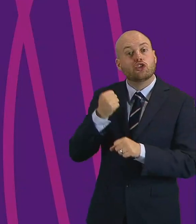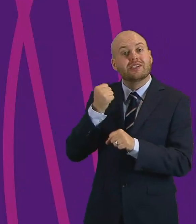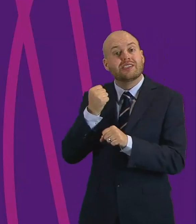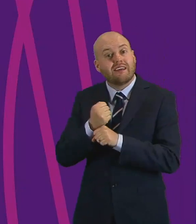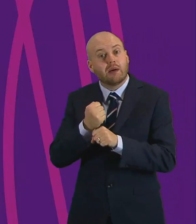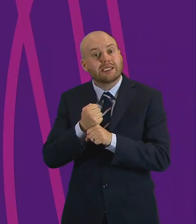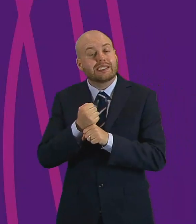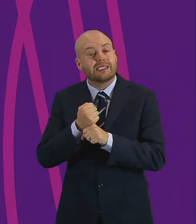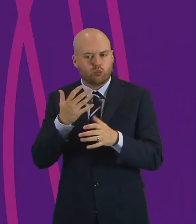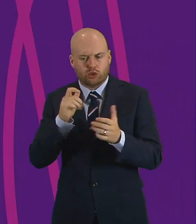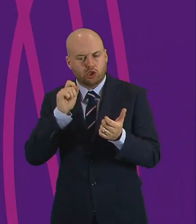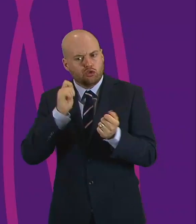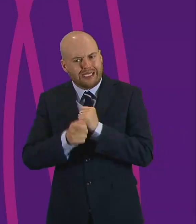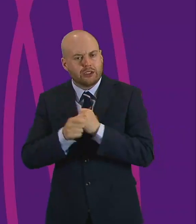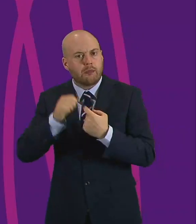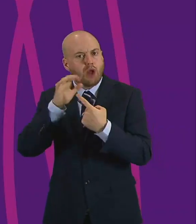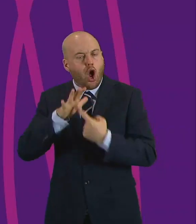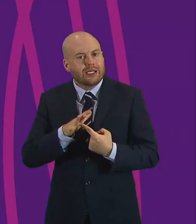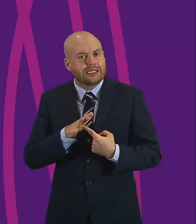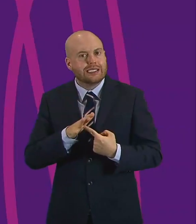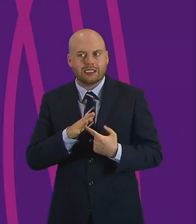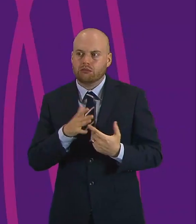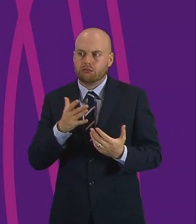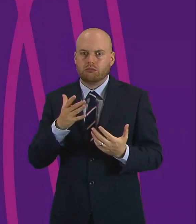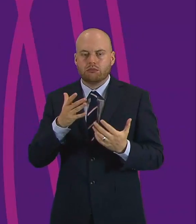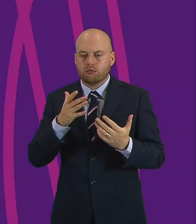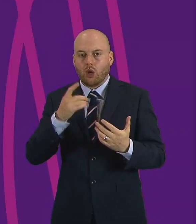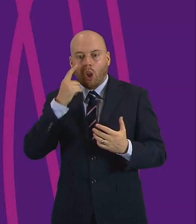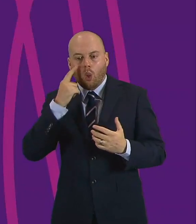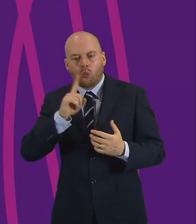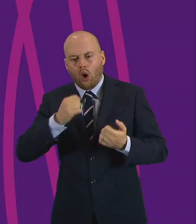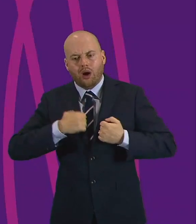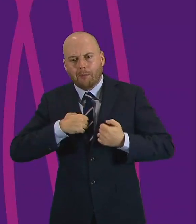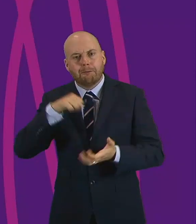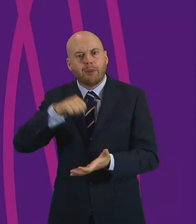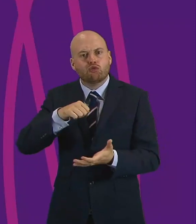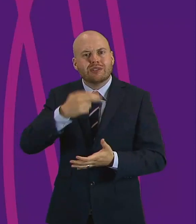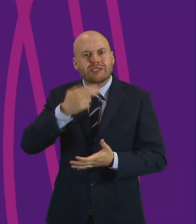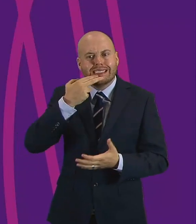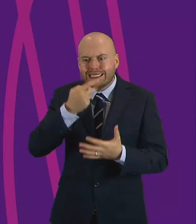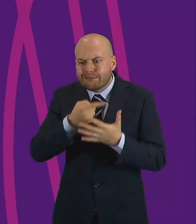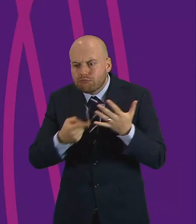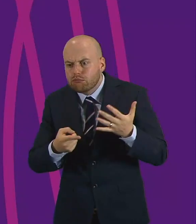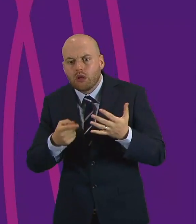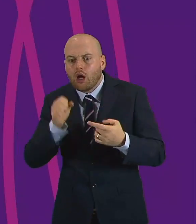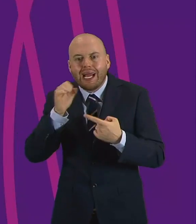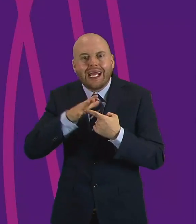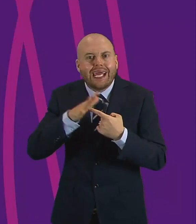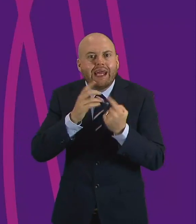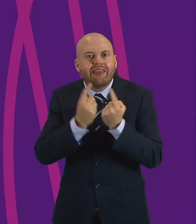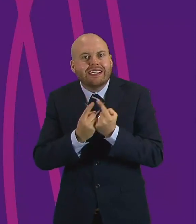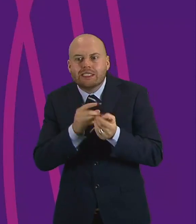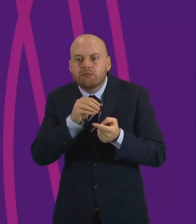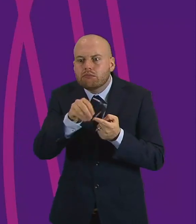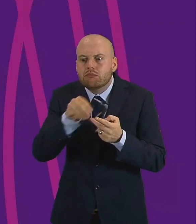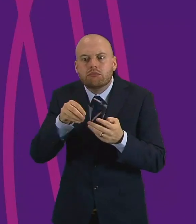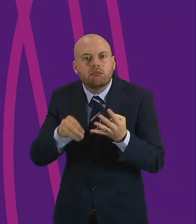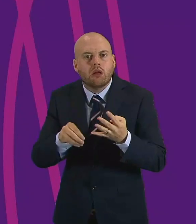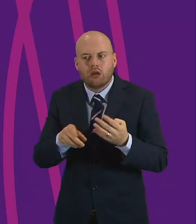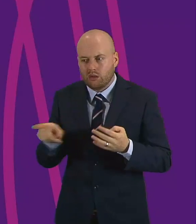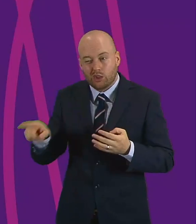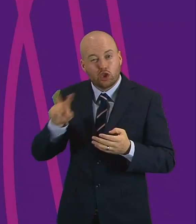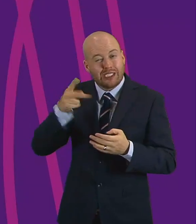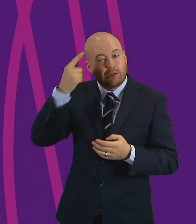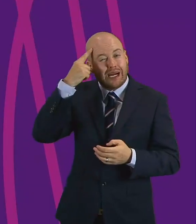reprioritise our budgets, potentially jeopardising key frontline interventions in the process, is hypocrisy.